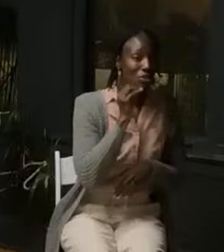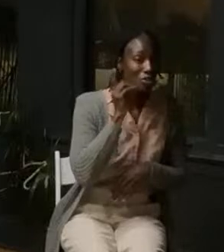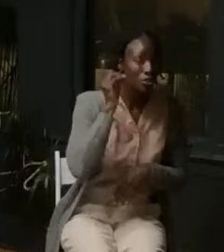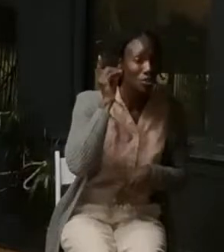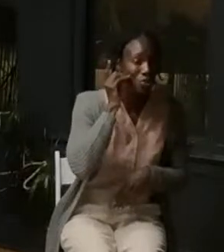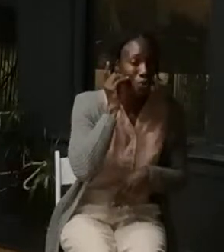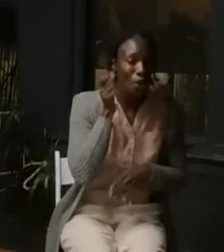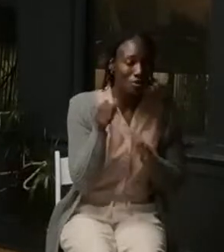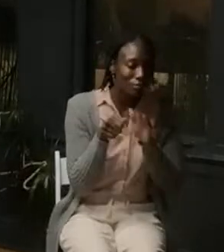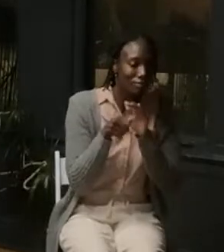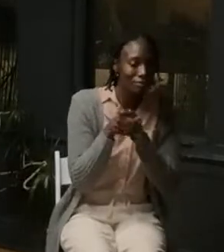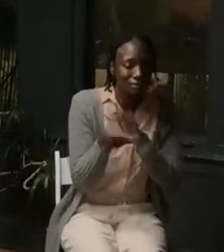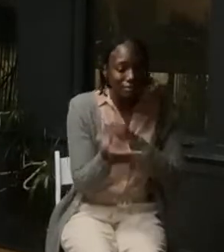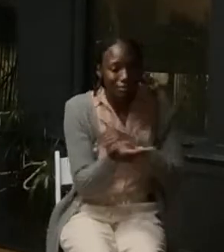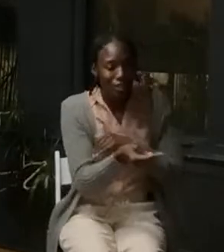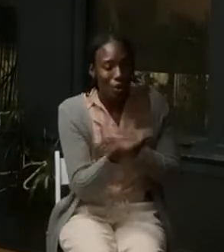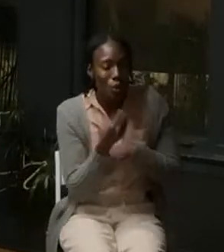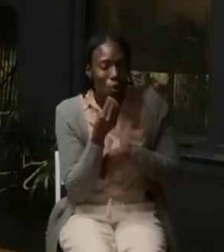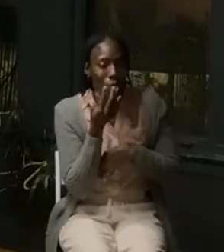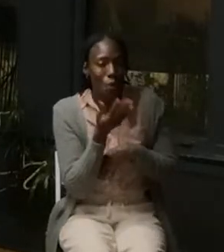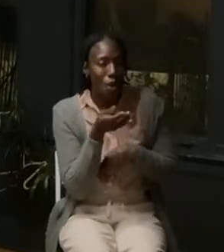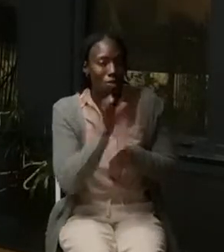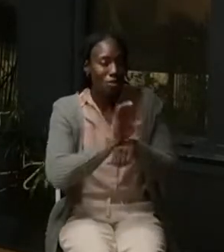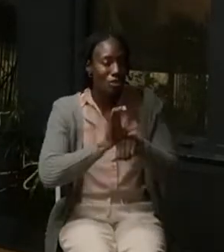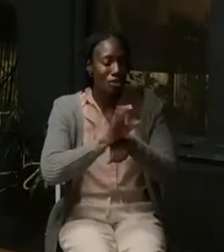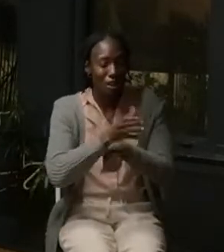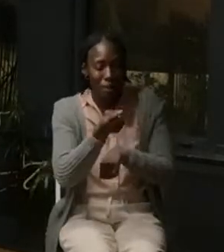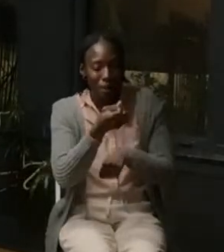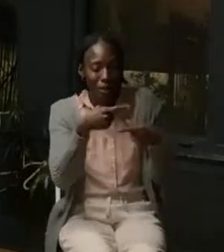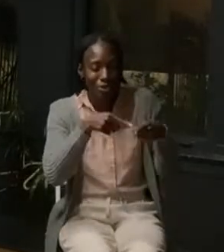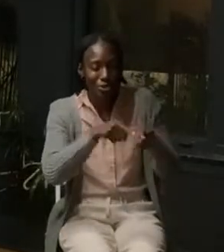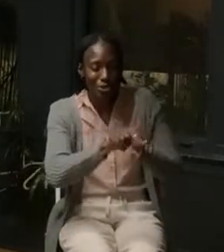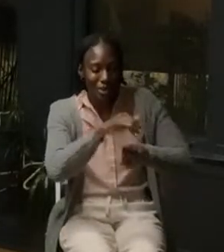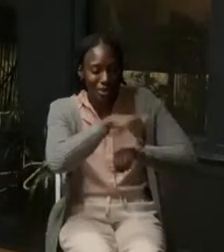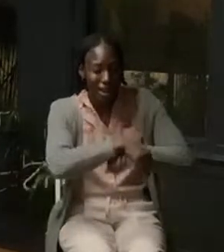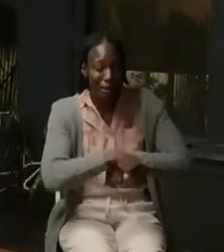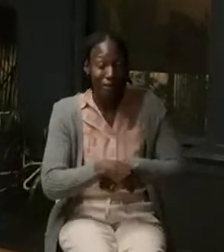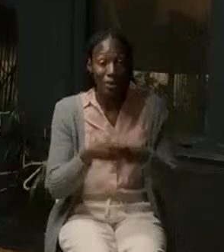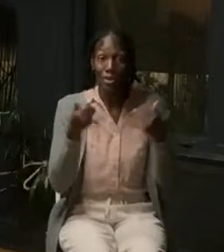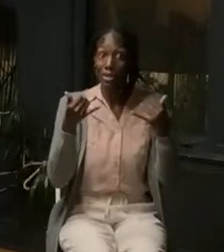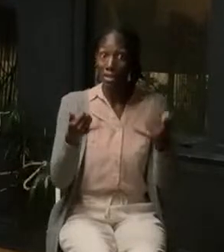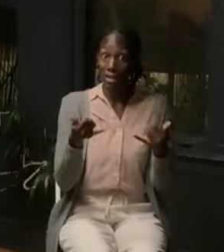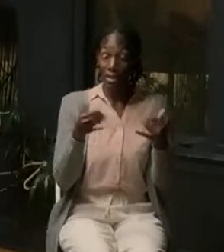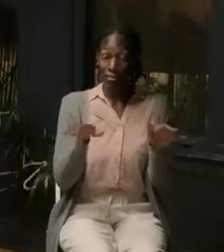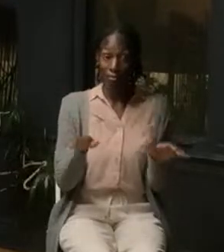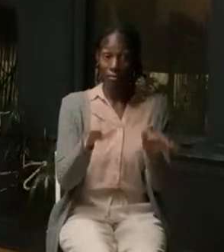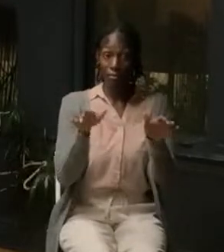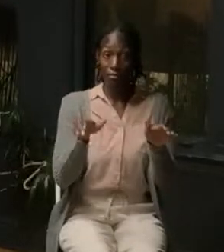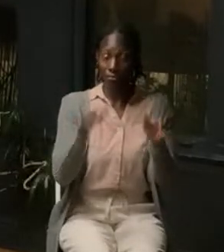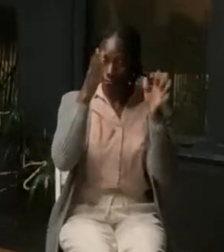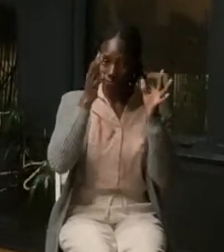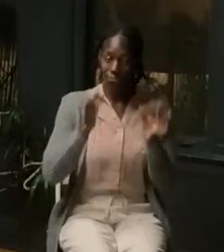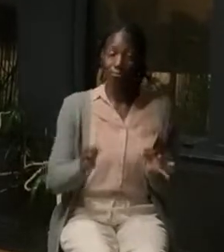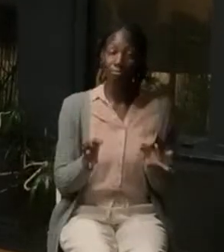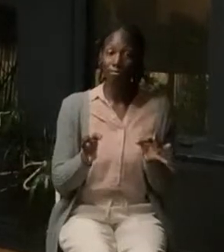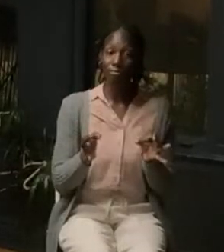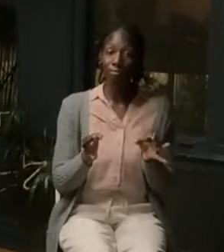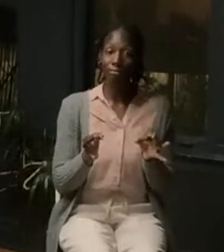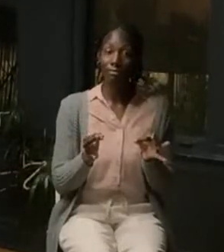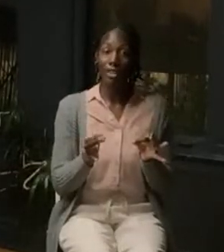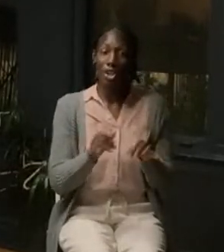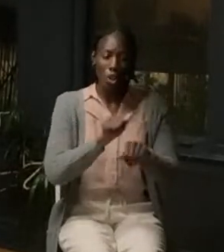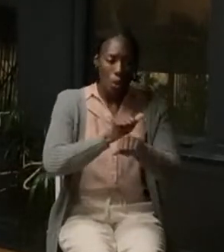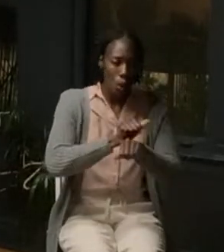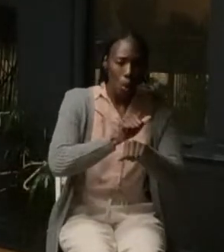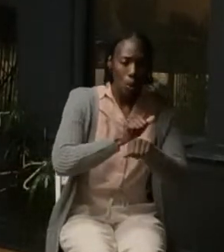night. Today's activity, choose the ceramic Bible or